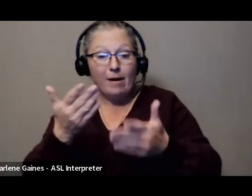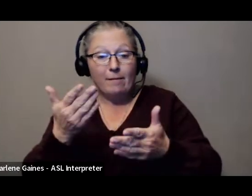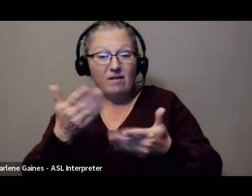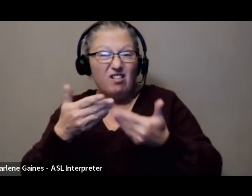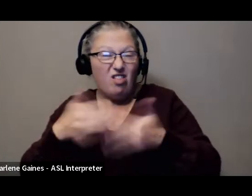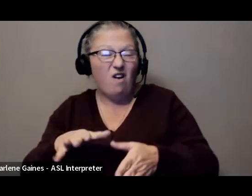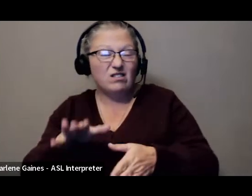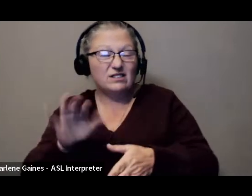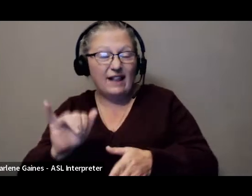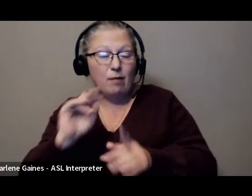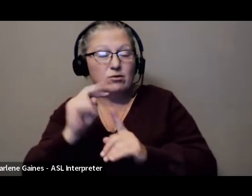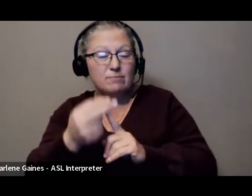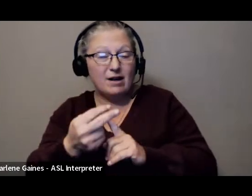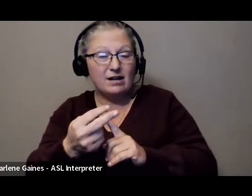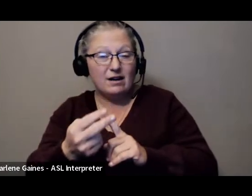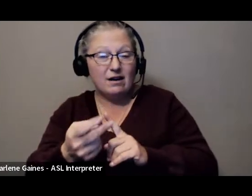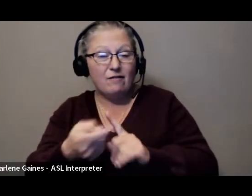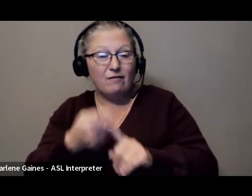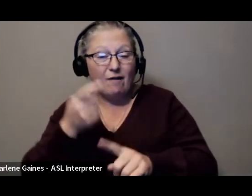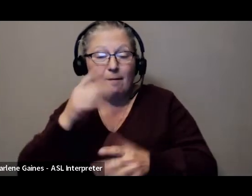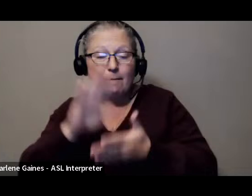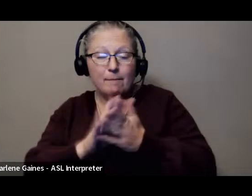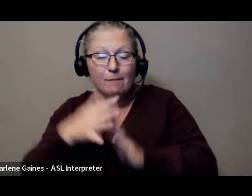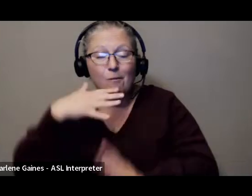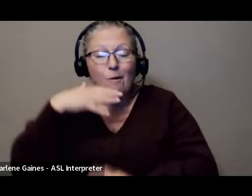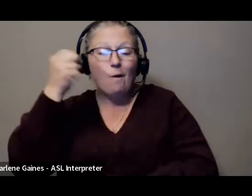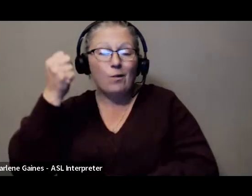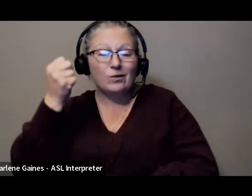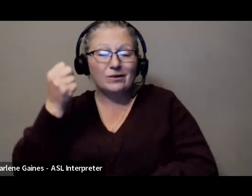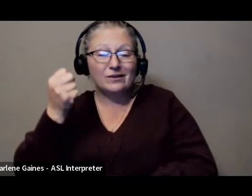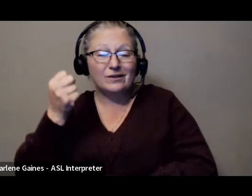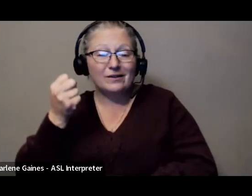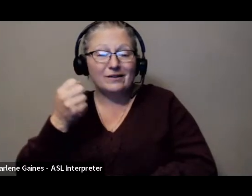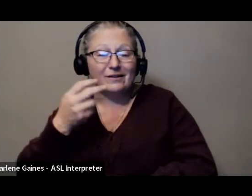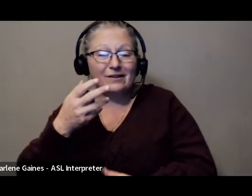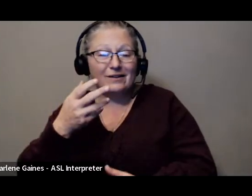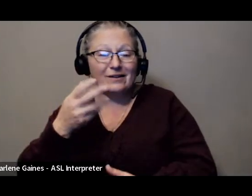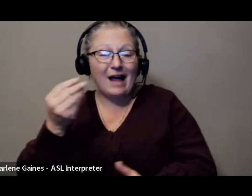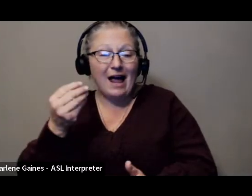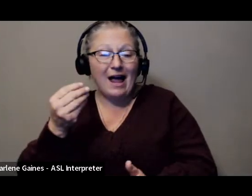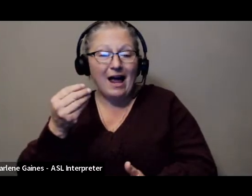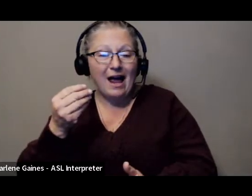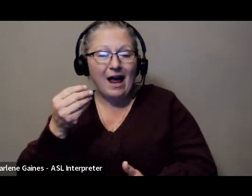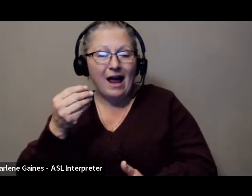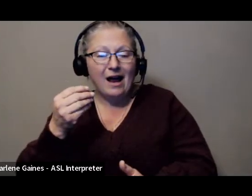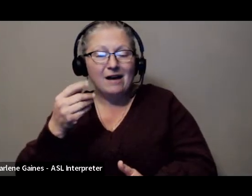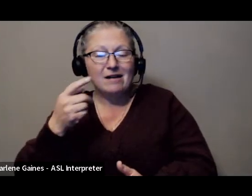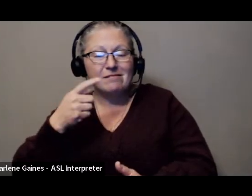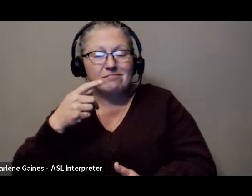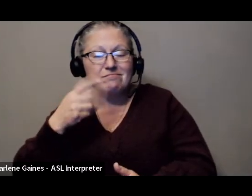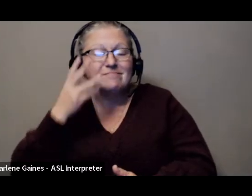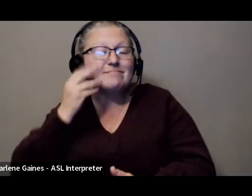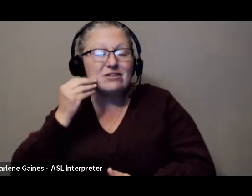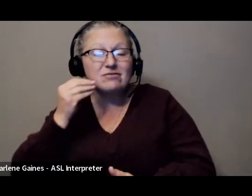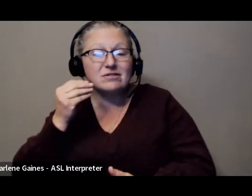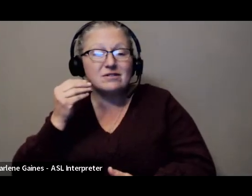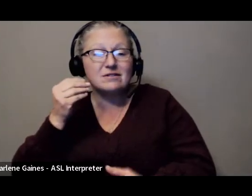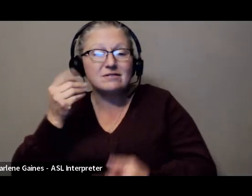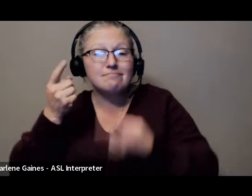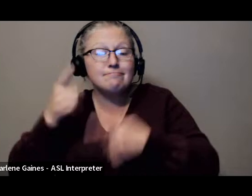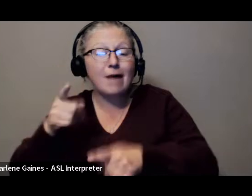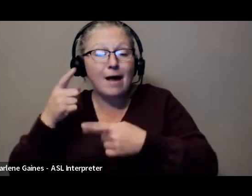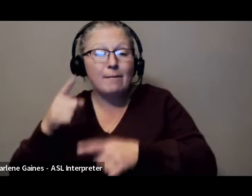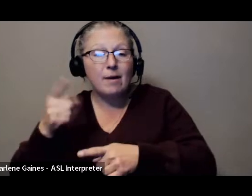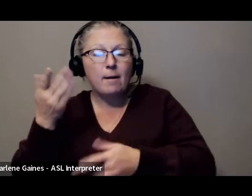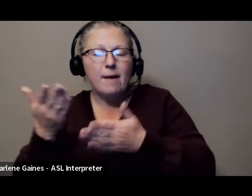lost from getting older and experiencing things that have maybe